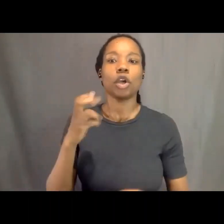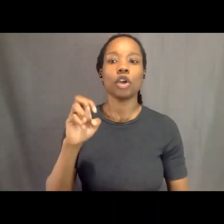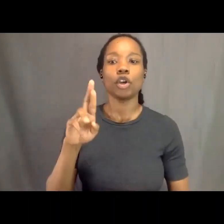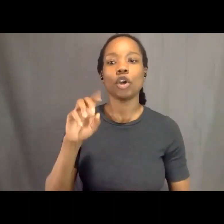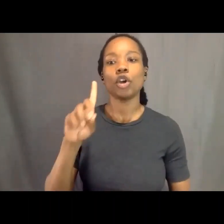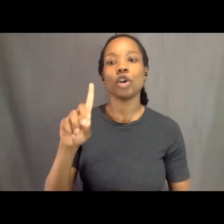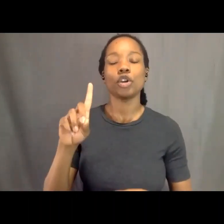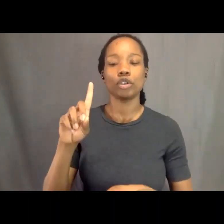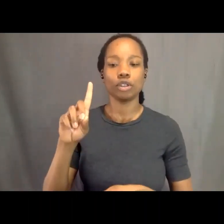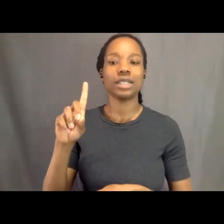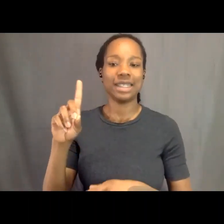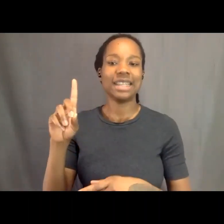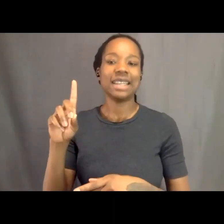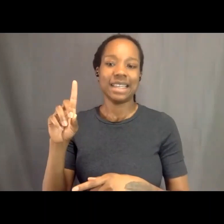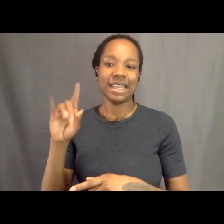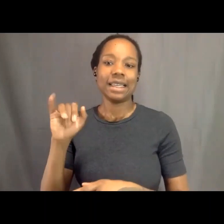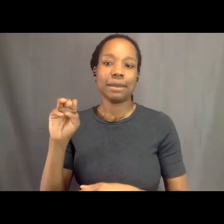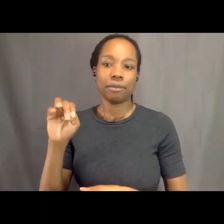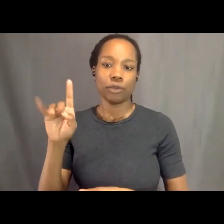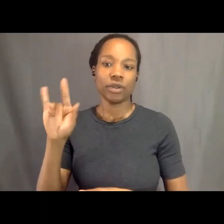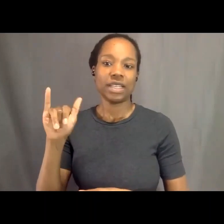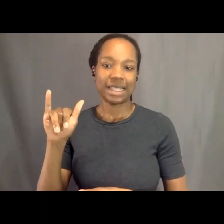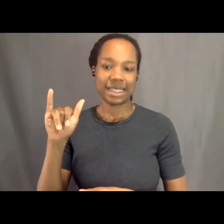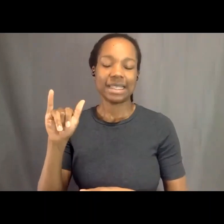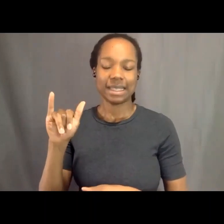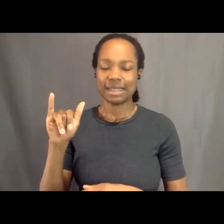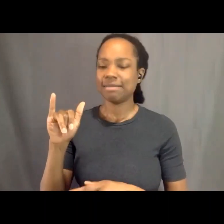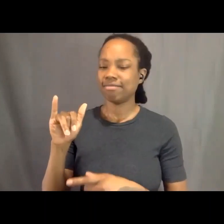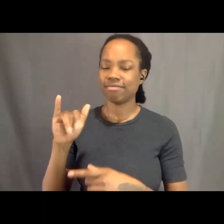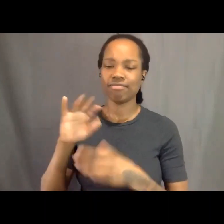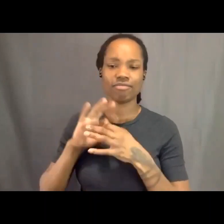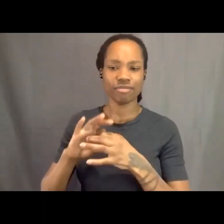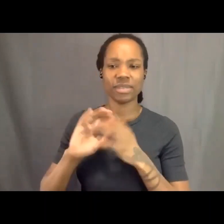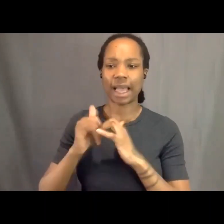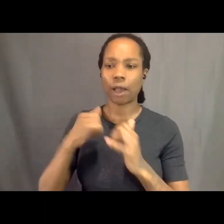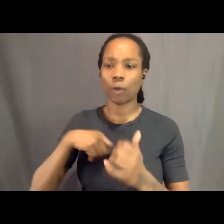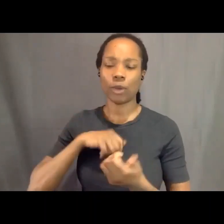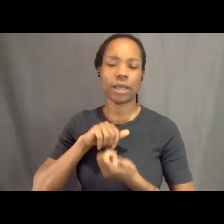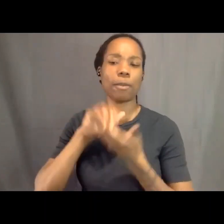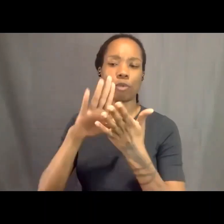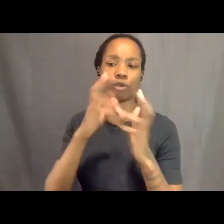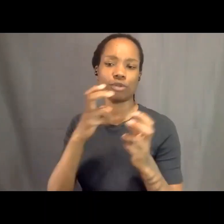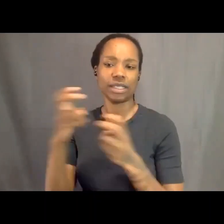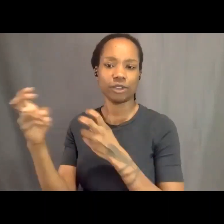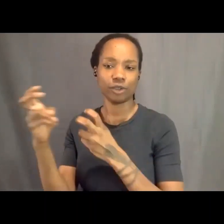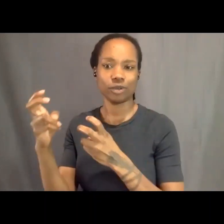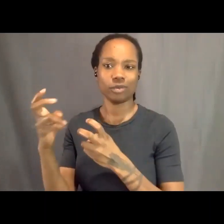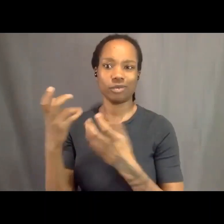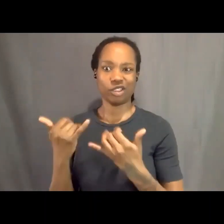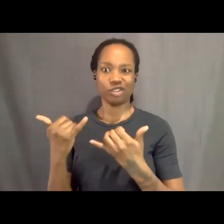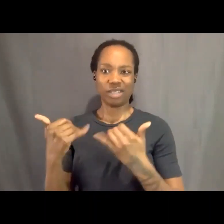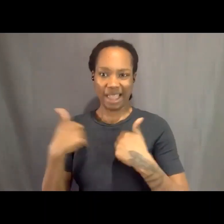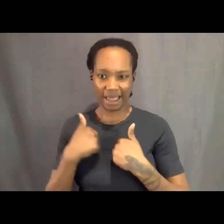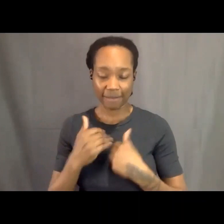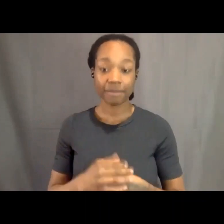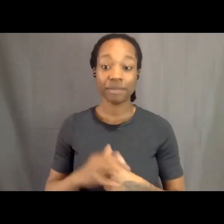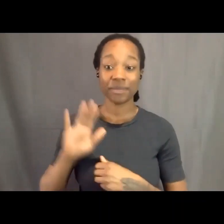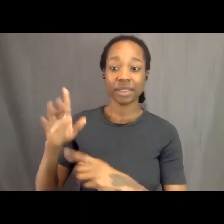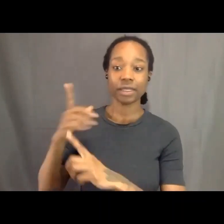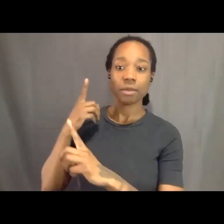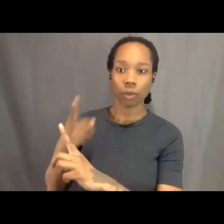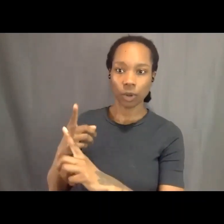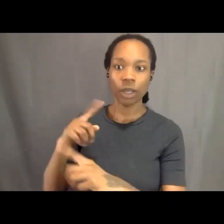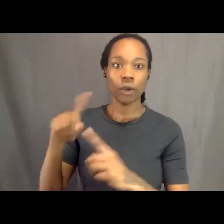we approach issues that we're having. He made a point that one of the problems that we know when we look at social determinants of